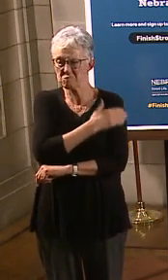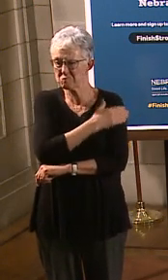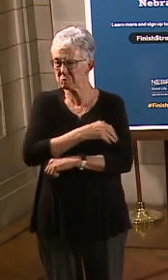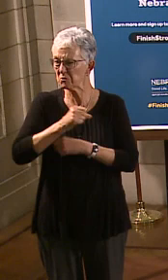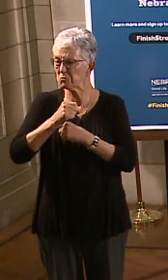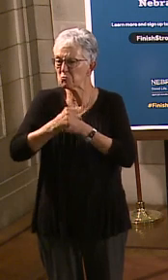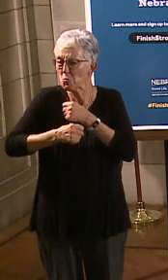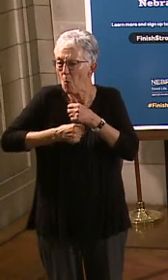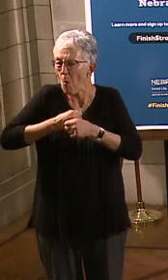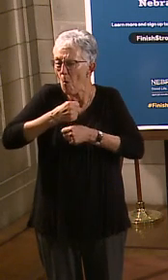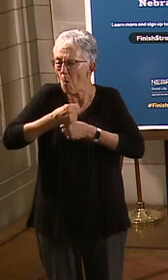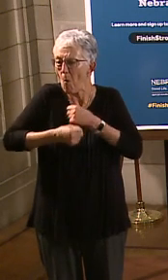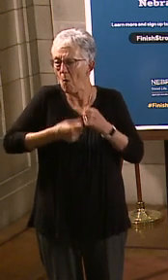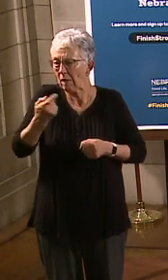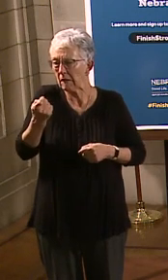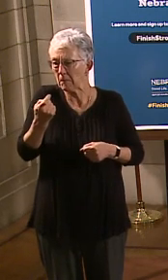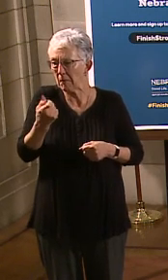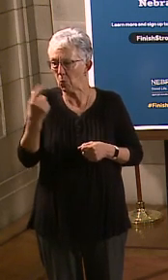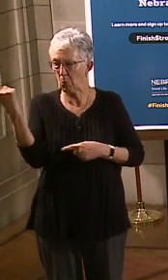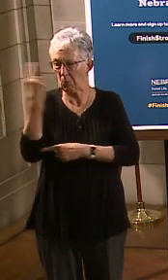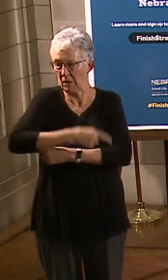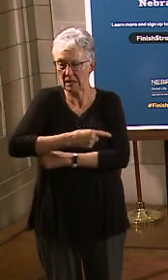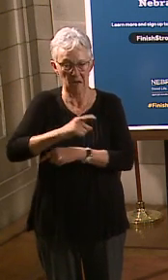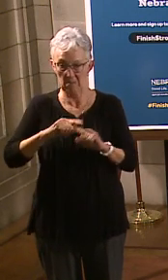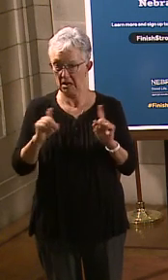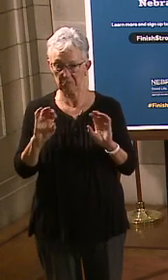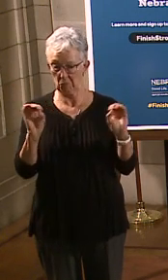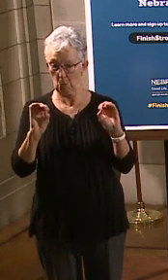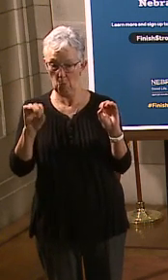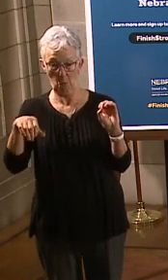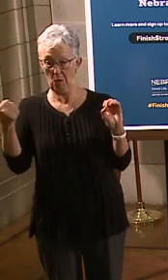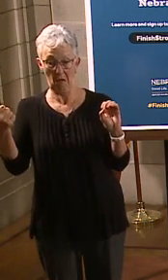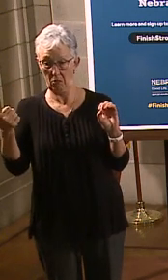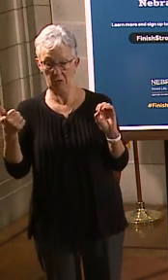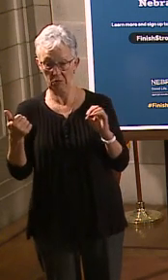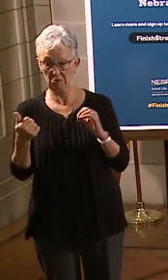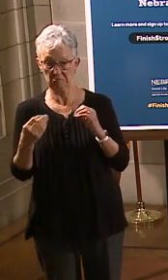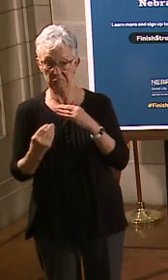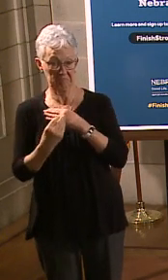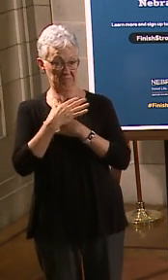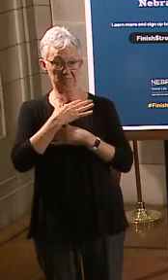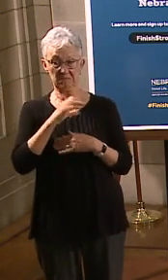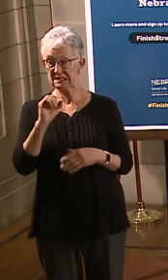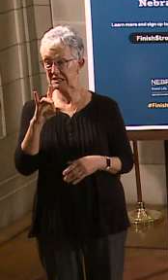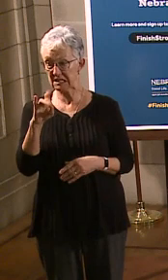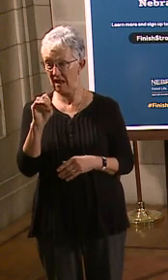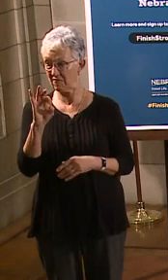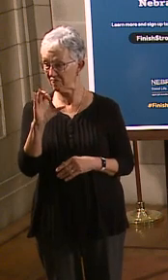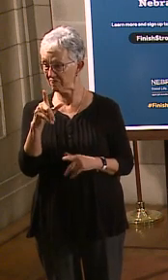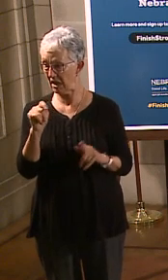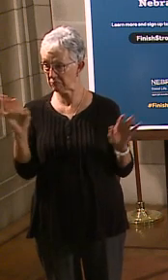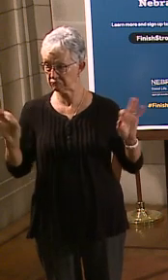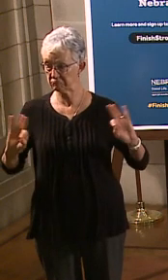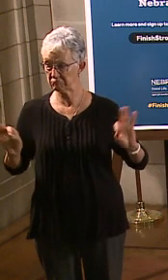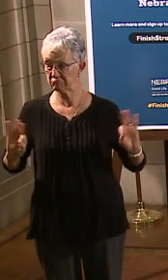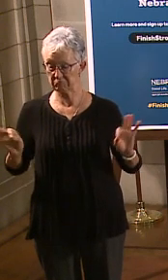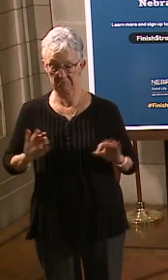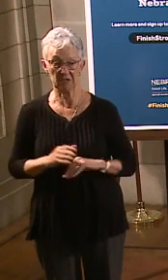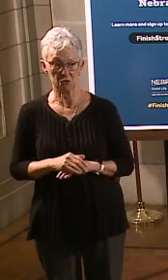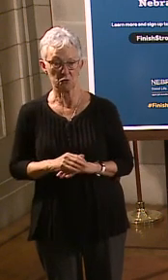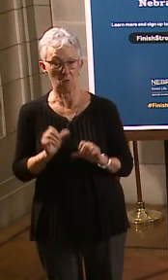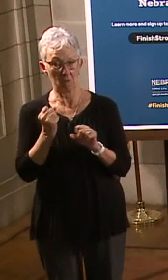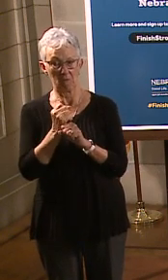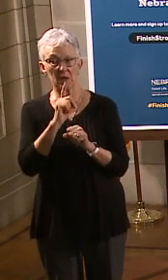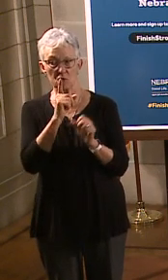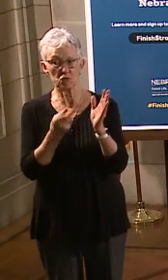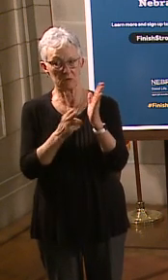but other than that, no side effects. So please, get signed up. Your opportunity to get that vaccine may be here